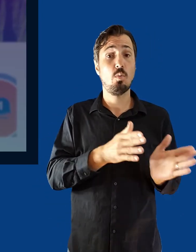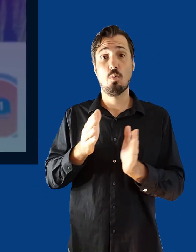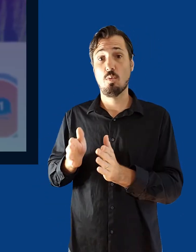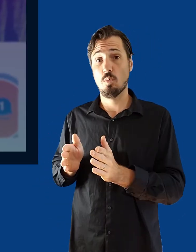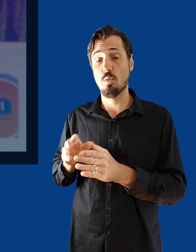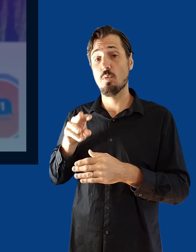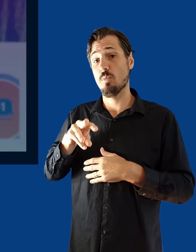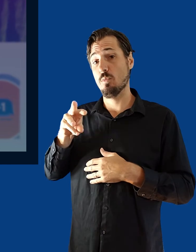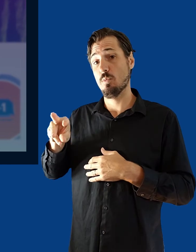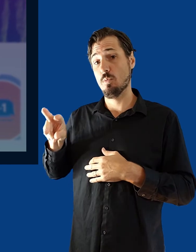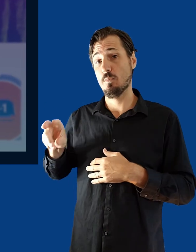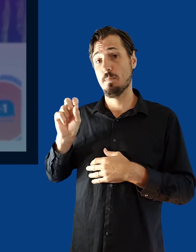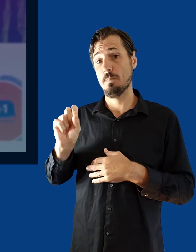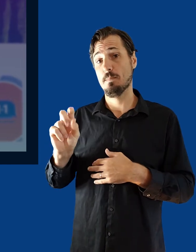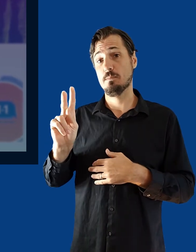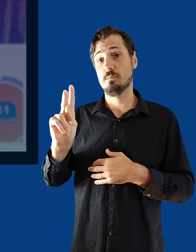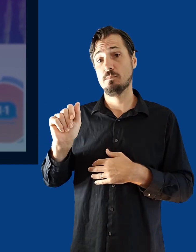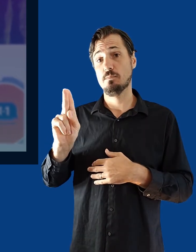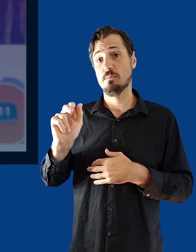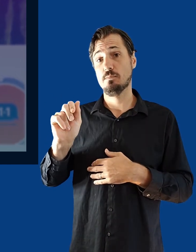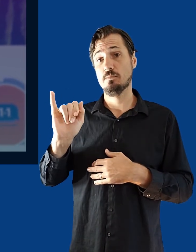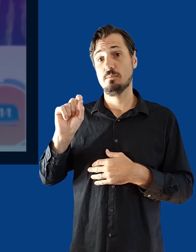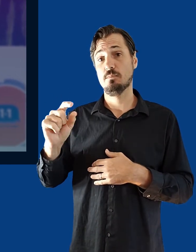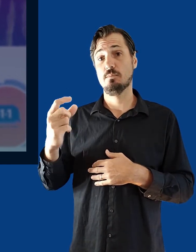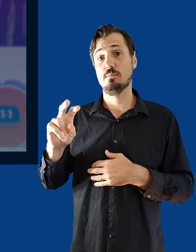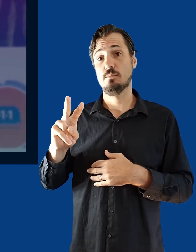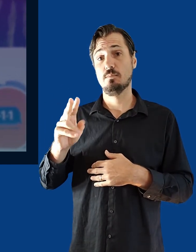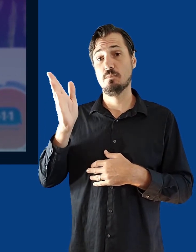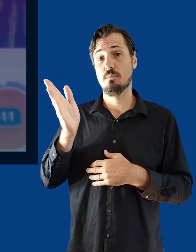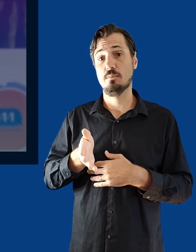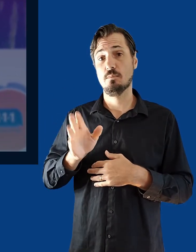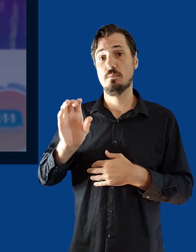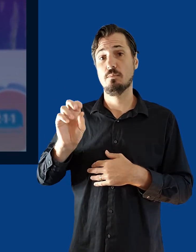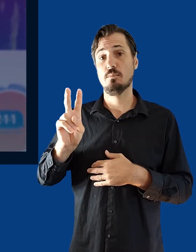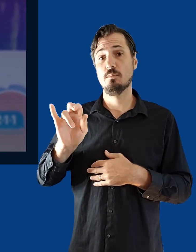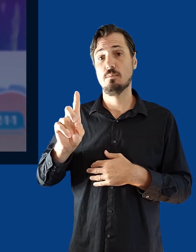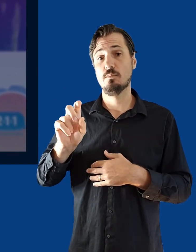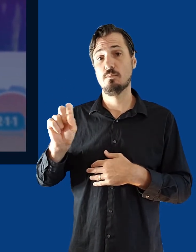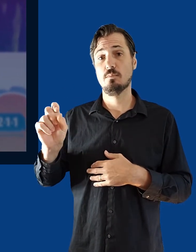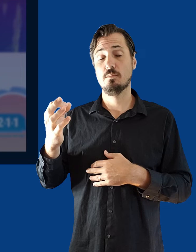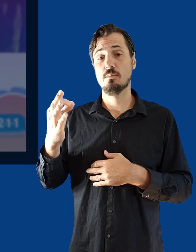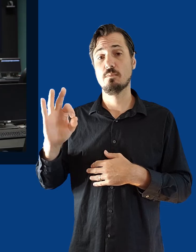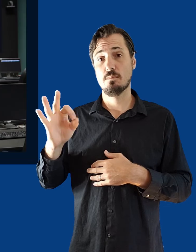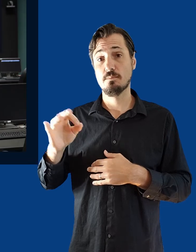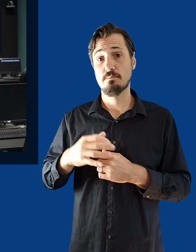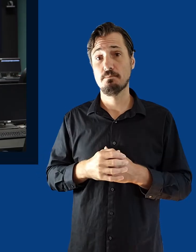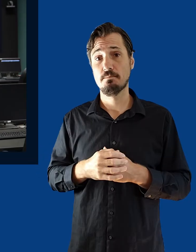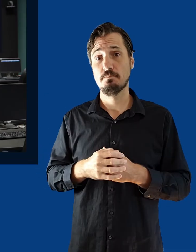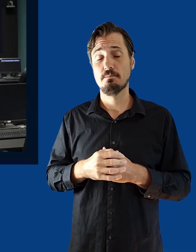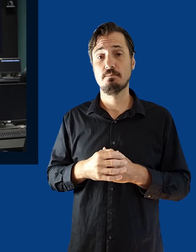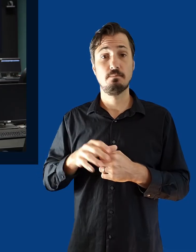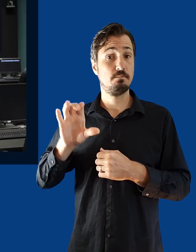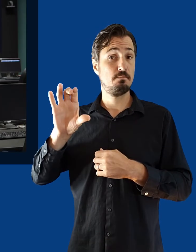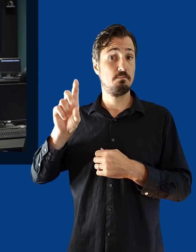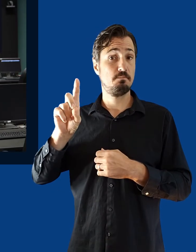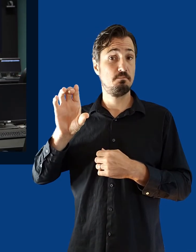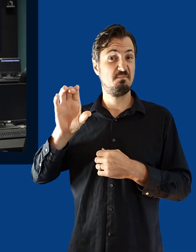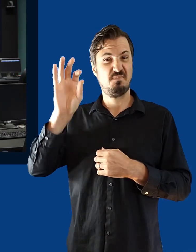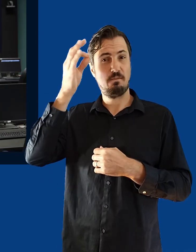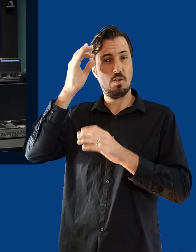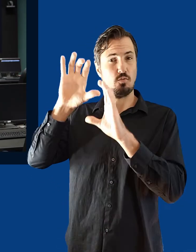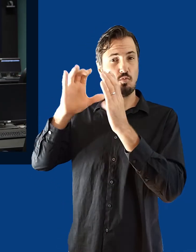forward progress and taking a staged approach to get people back to work in a way that it is safe and responsible.